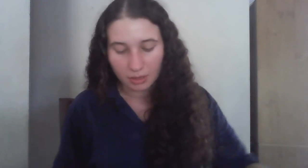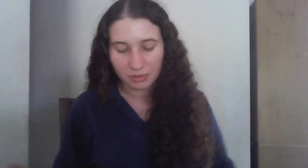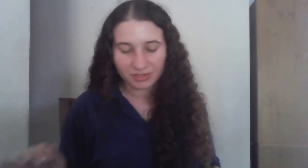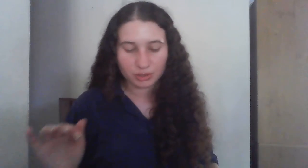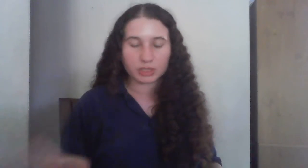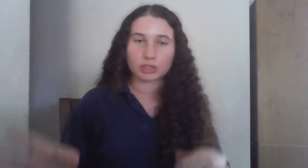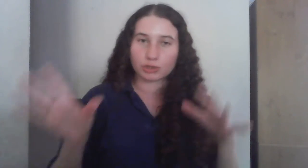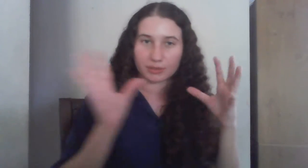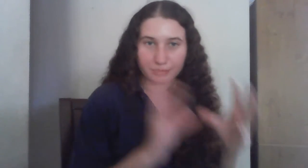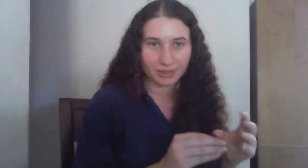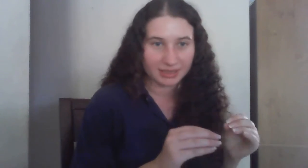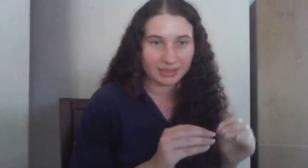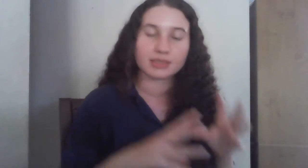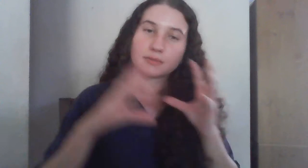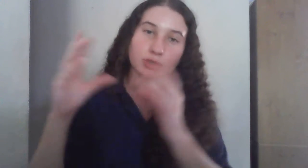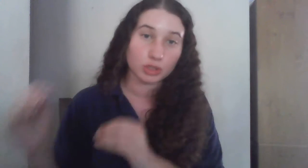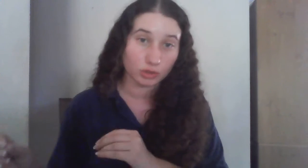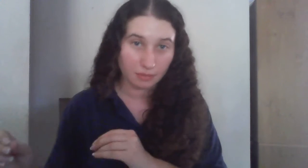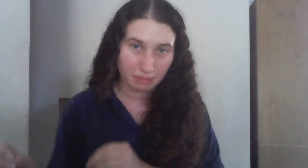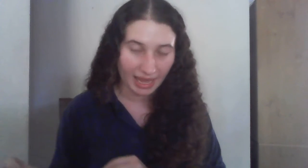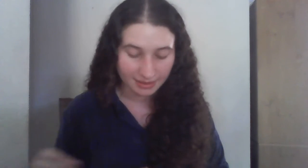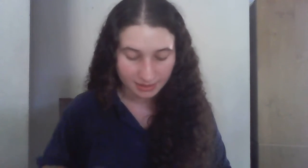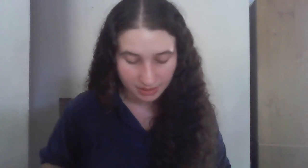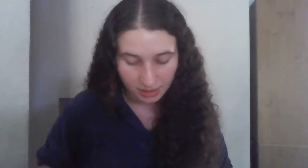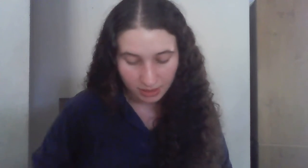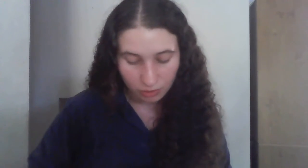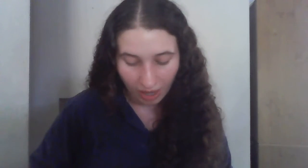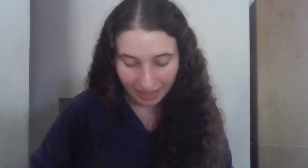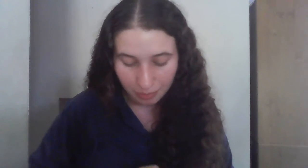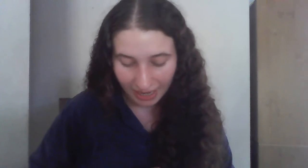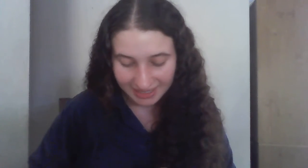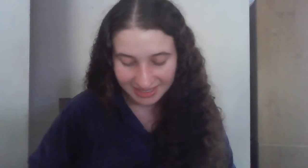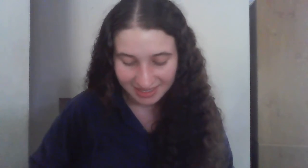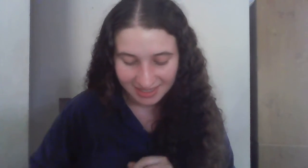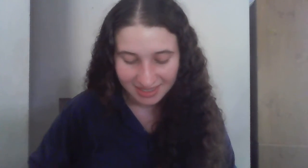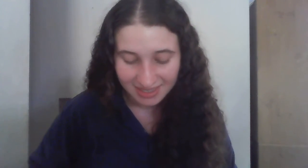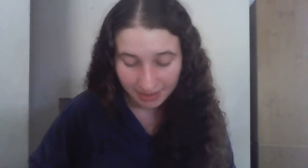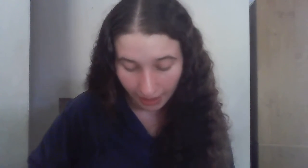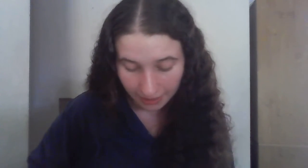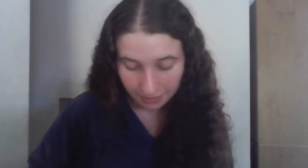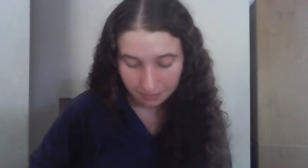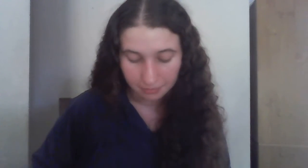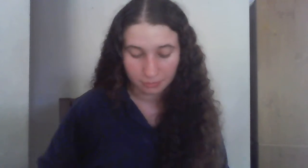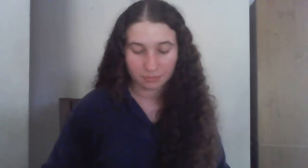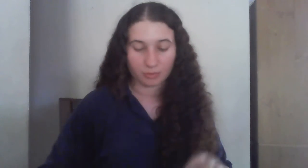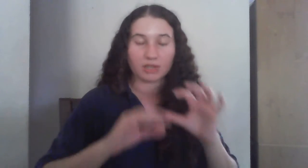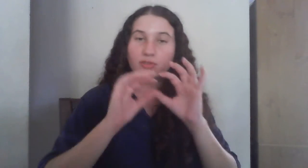Well, first we're going to do them present, and then we're going to do them past. So I practice sign, right? And if you